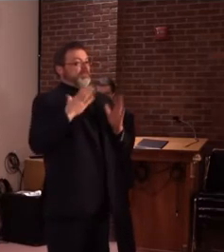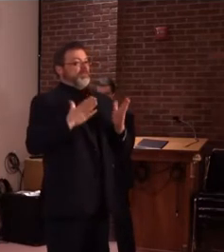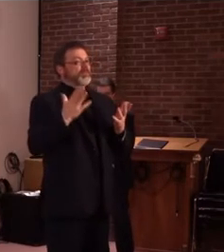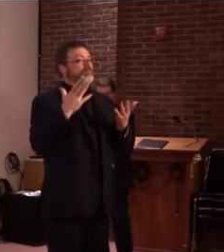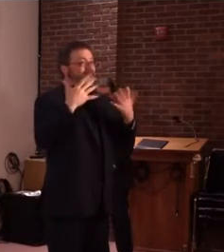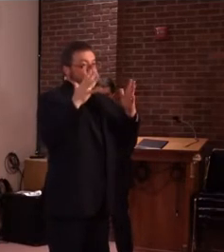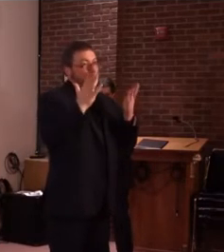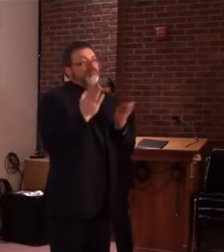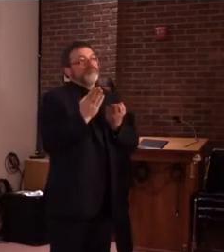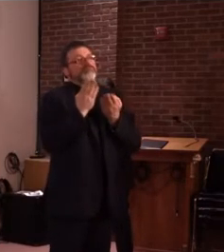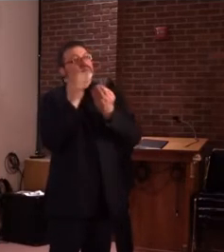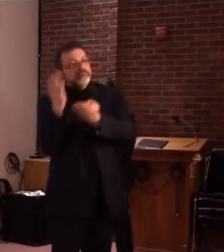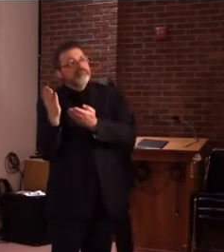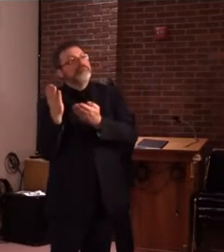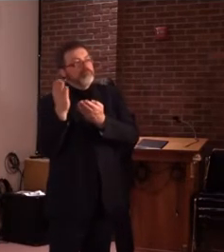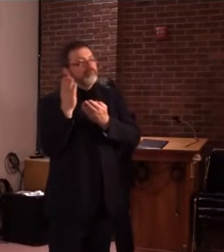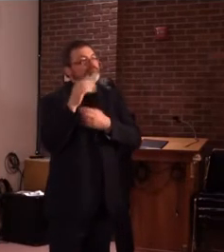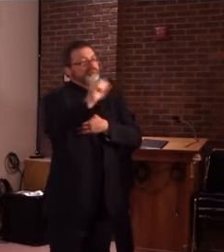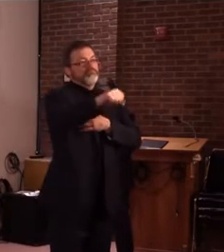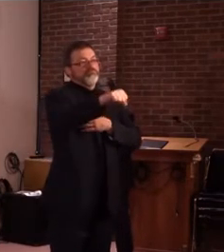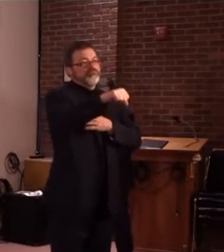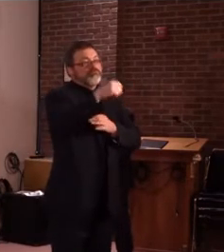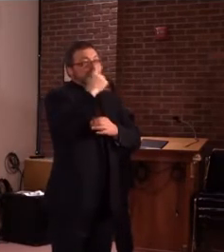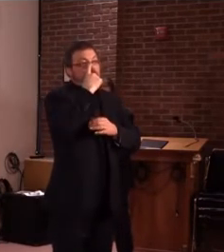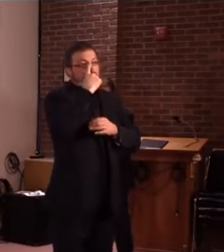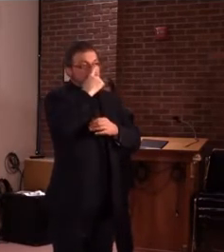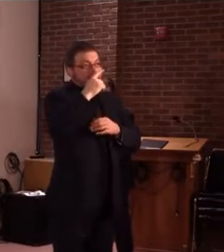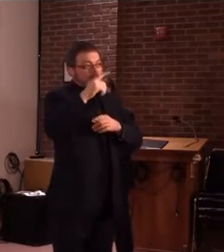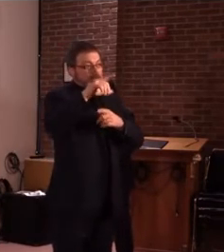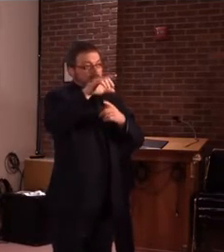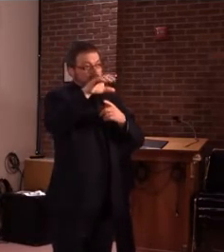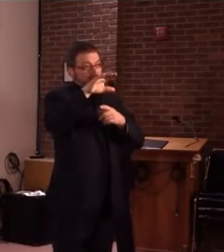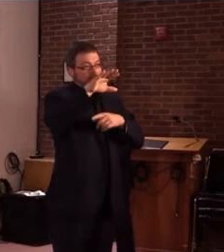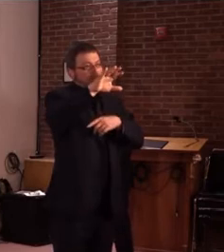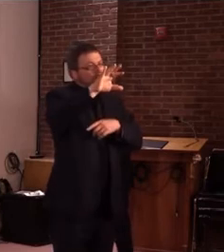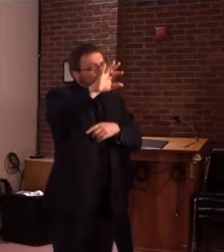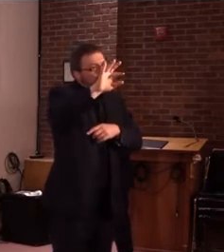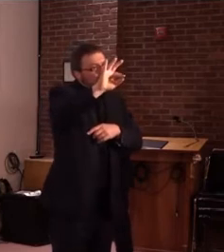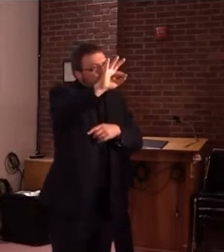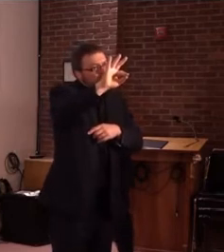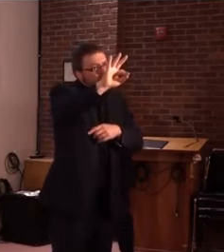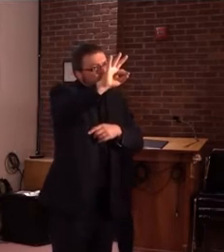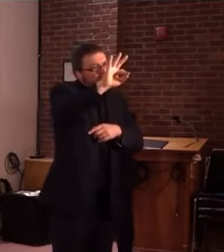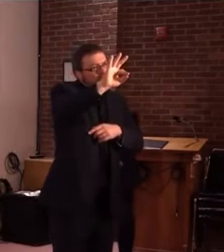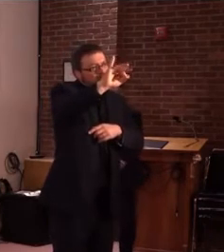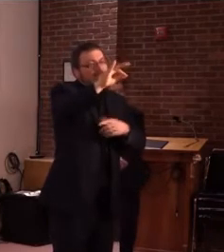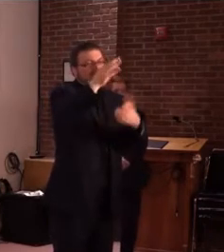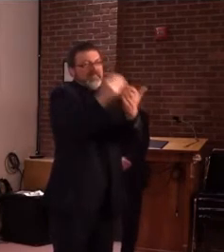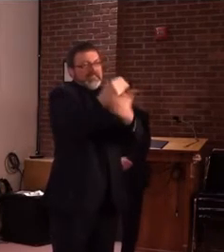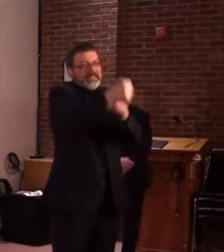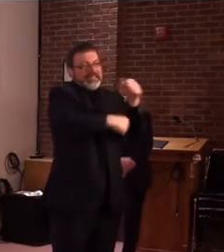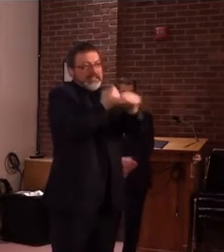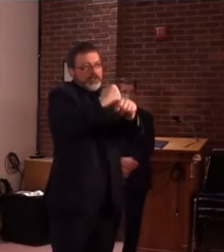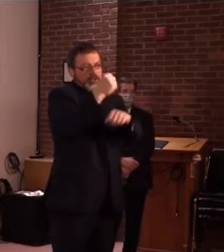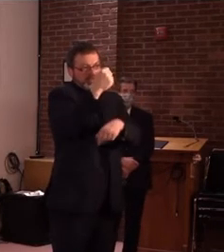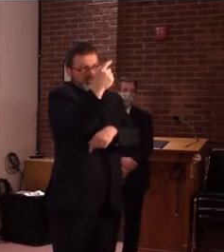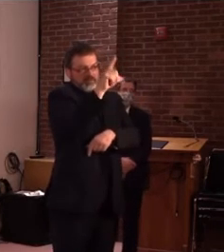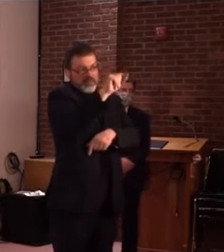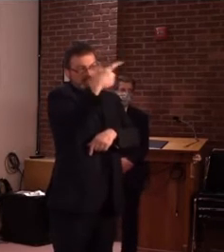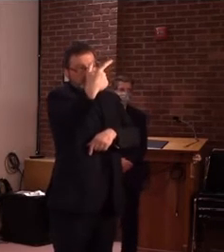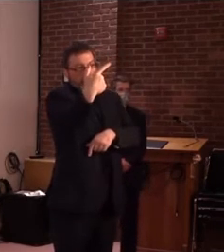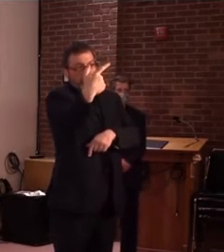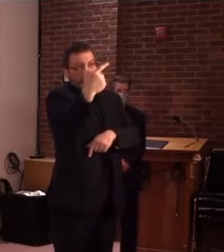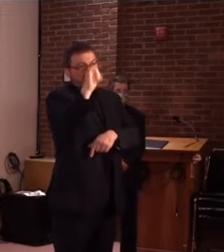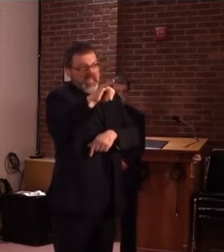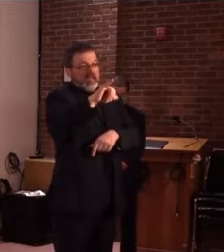cut quarter FY21 budget, which is the next 3 months, starting July 1st